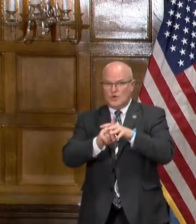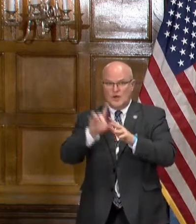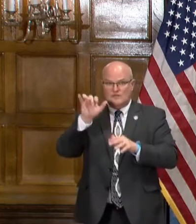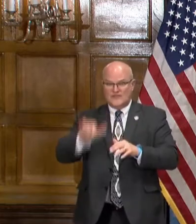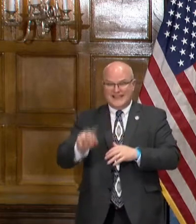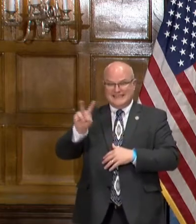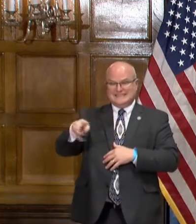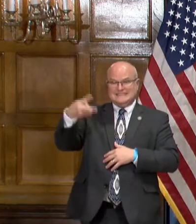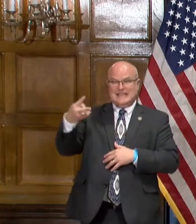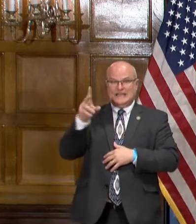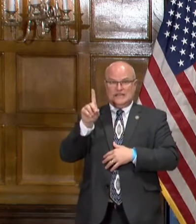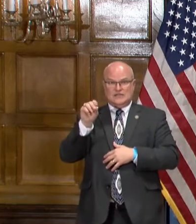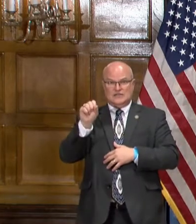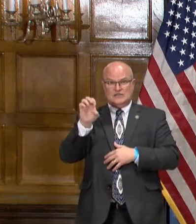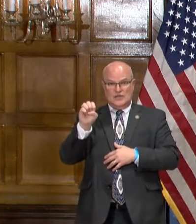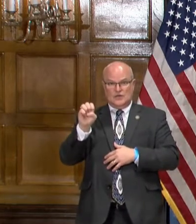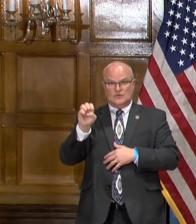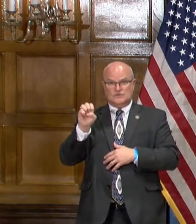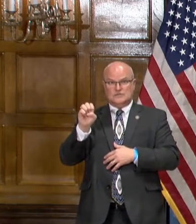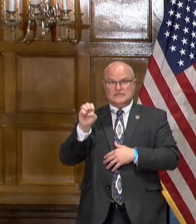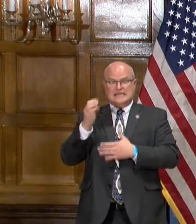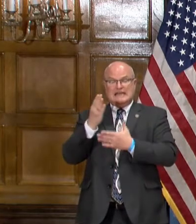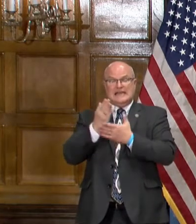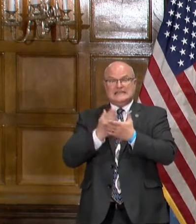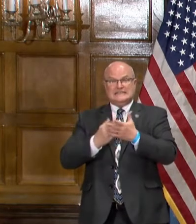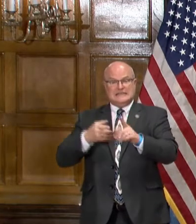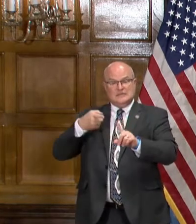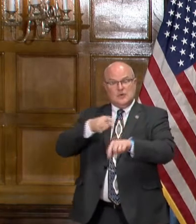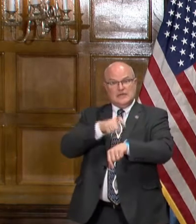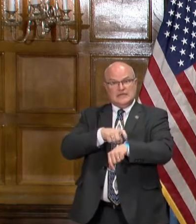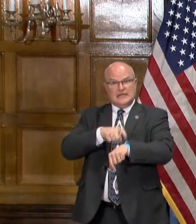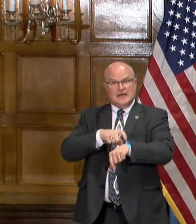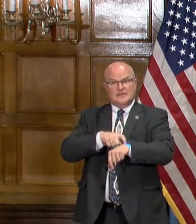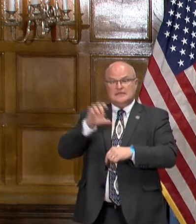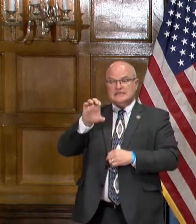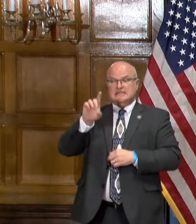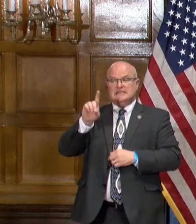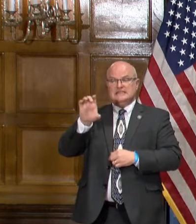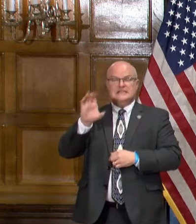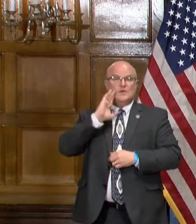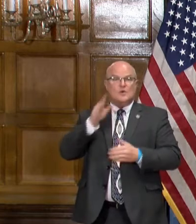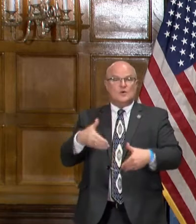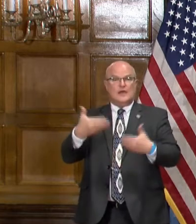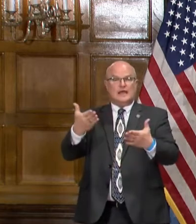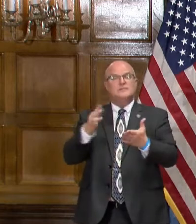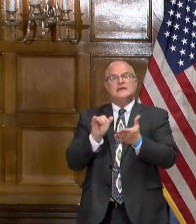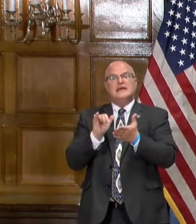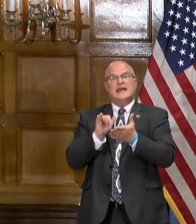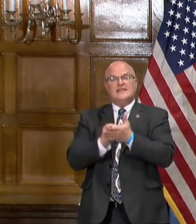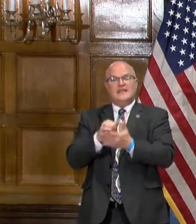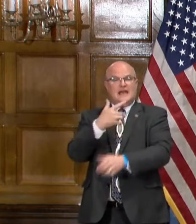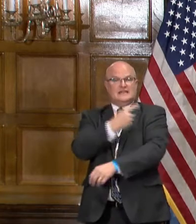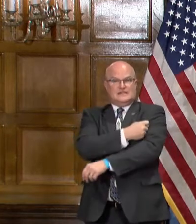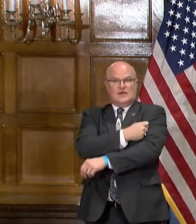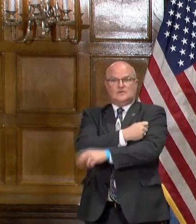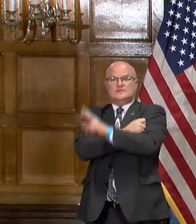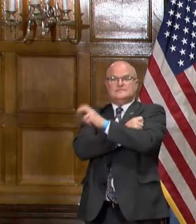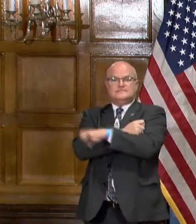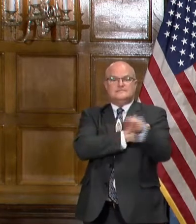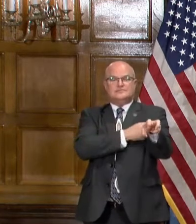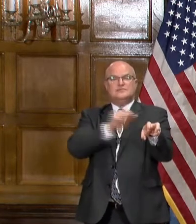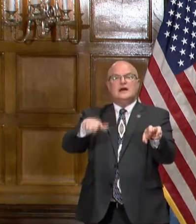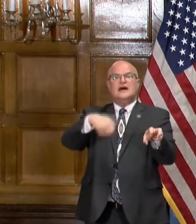your second dose, then at some point in time, CDC will be recommending that that dose be